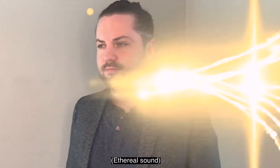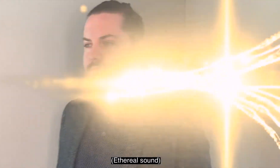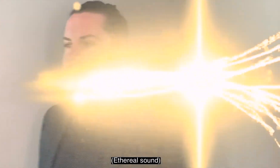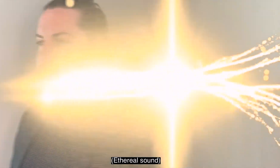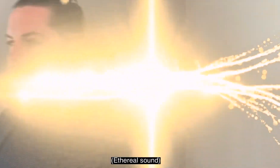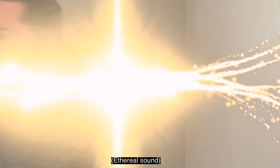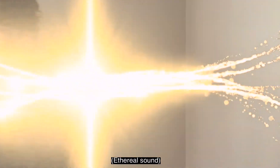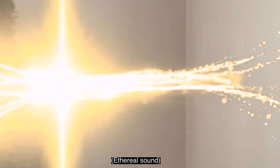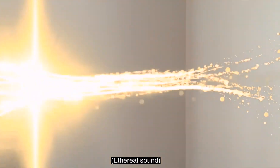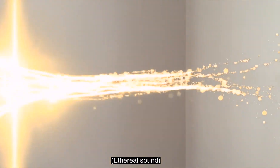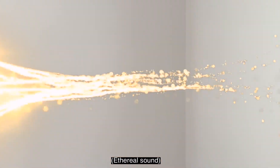We'll